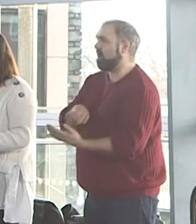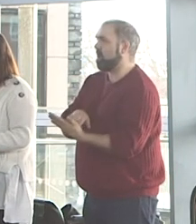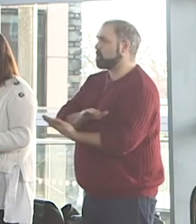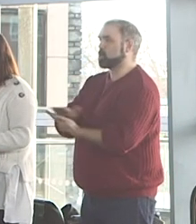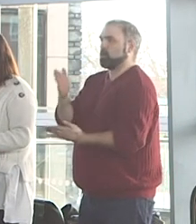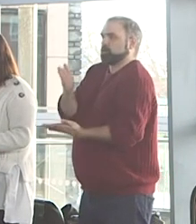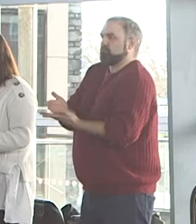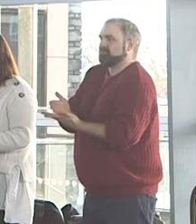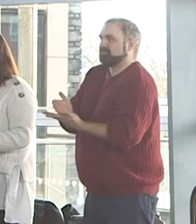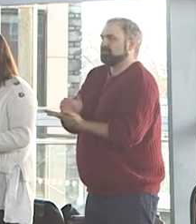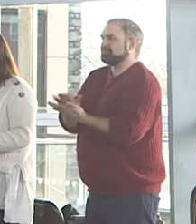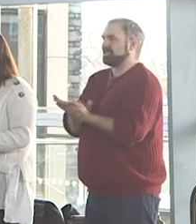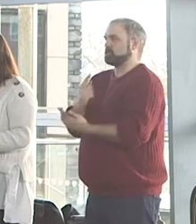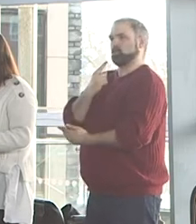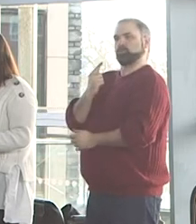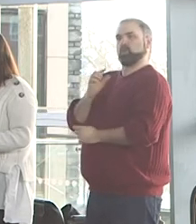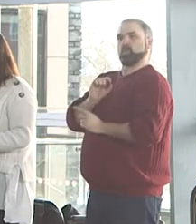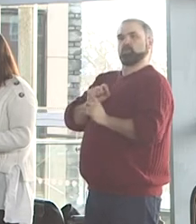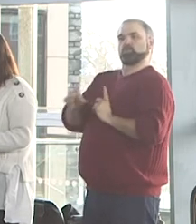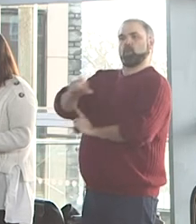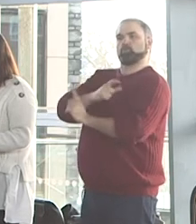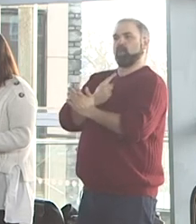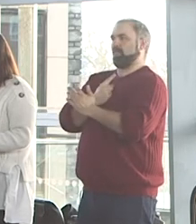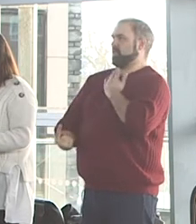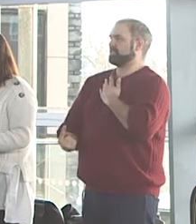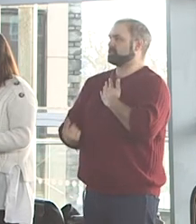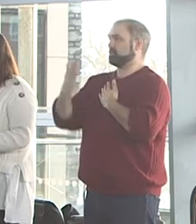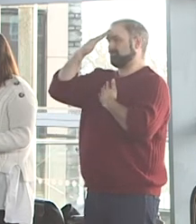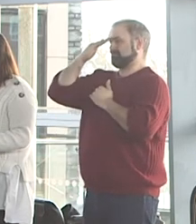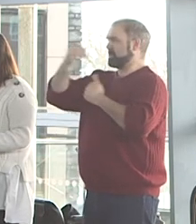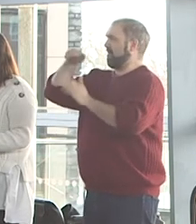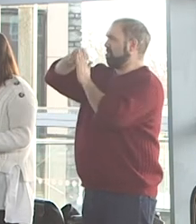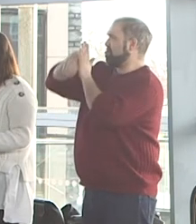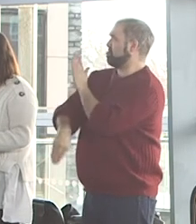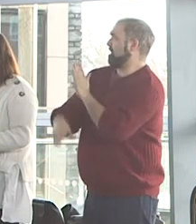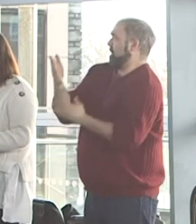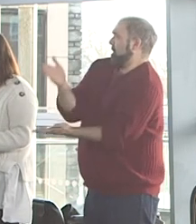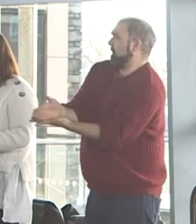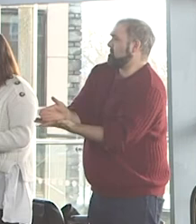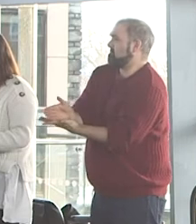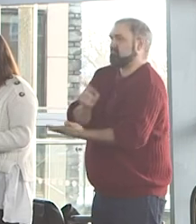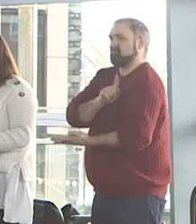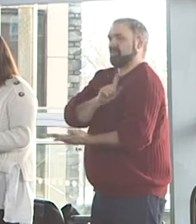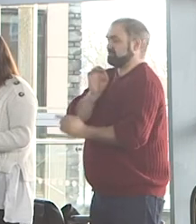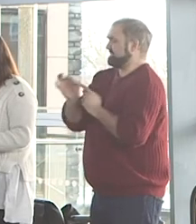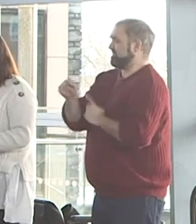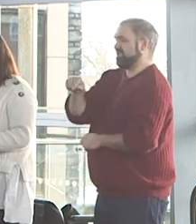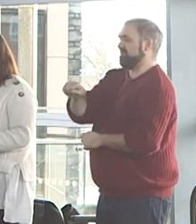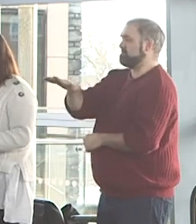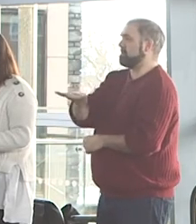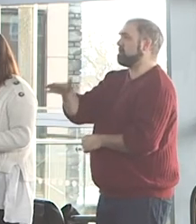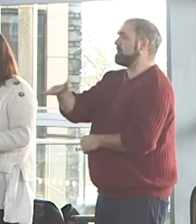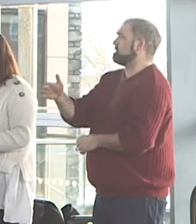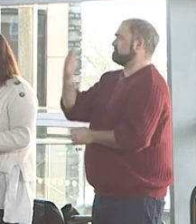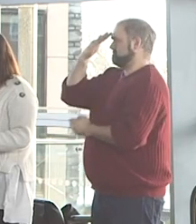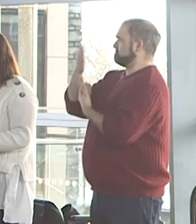high levels of social isolation, and it has a severe impact on the mental health of the asylum seekers, especially when they have been